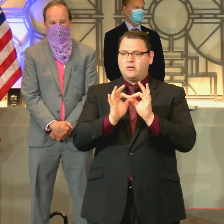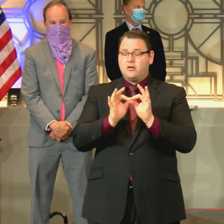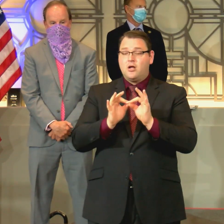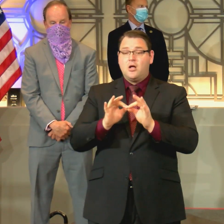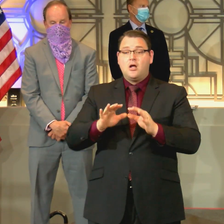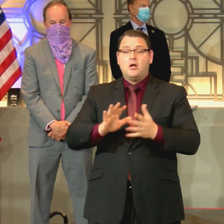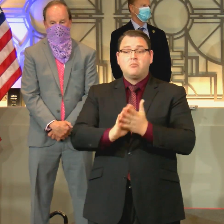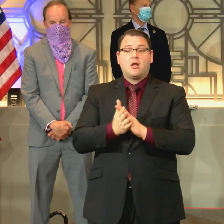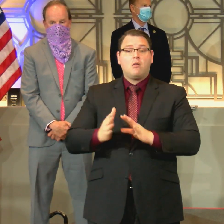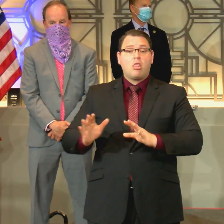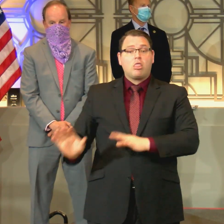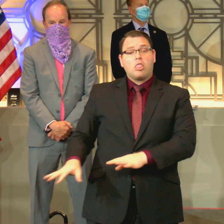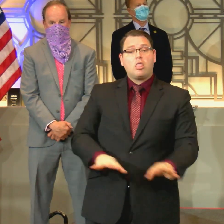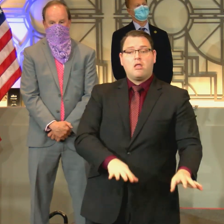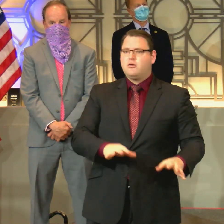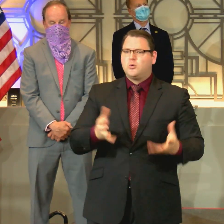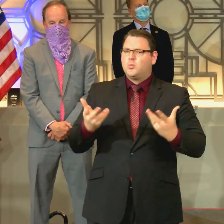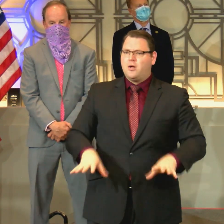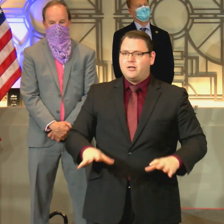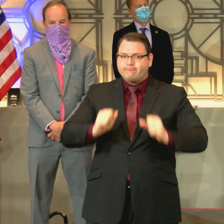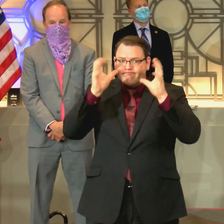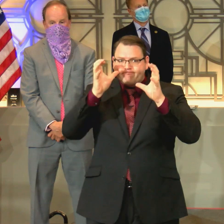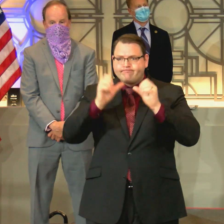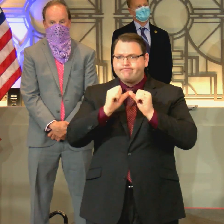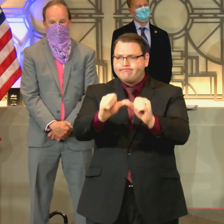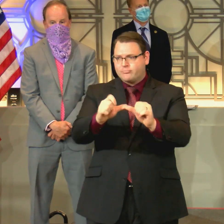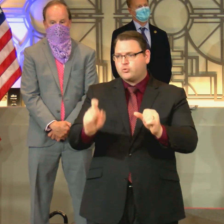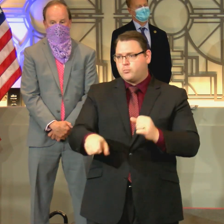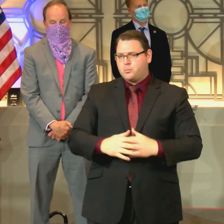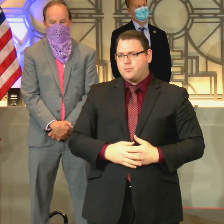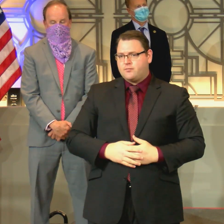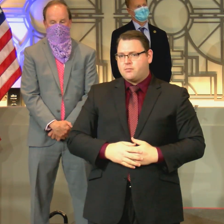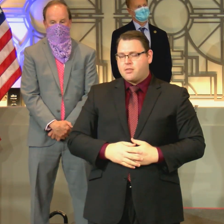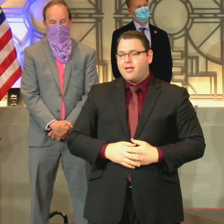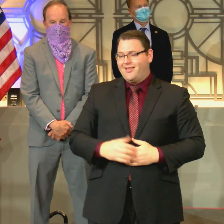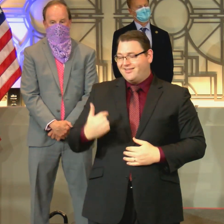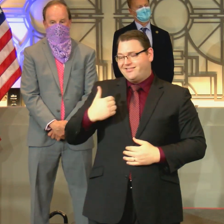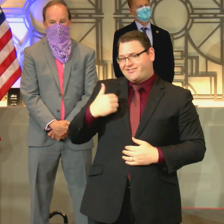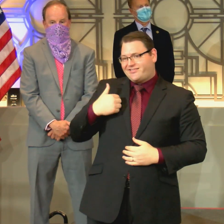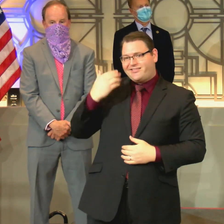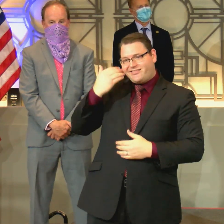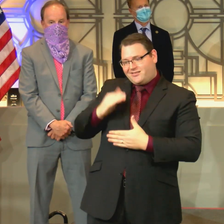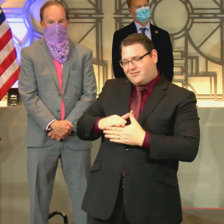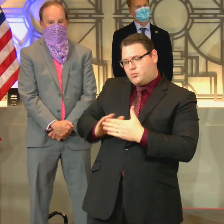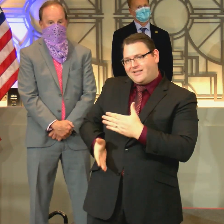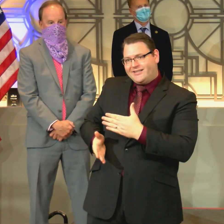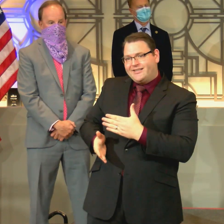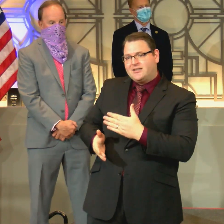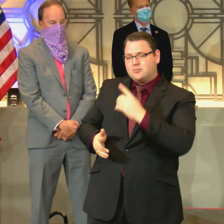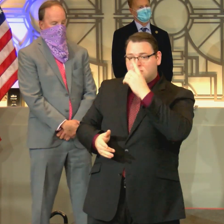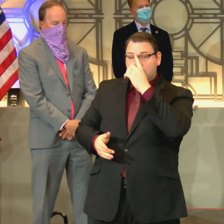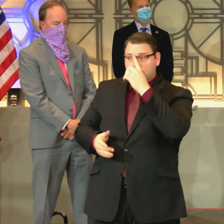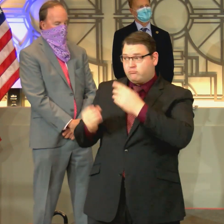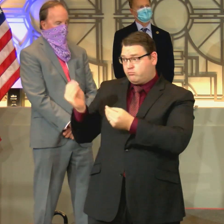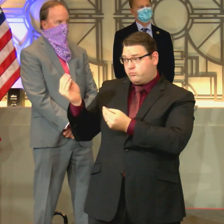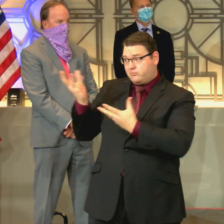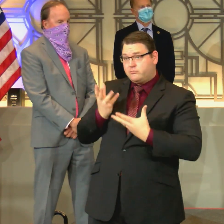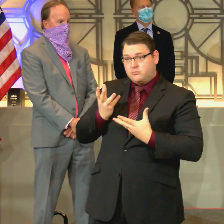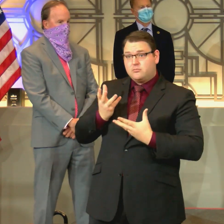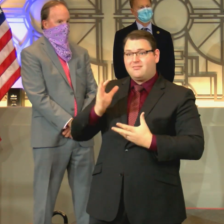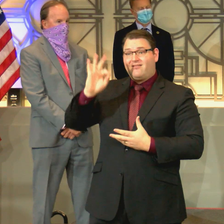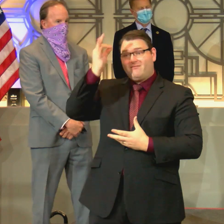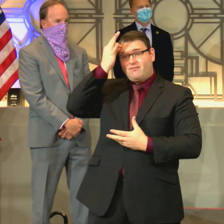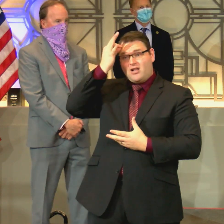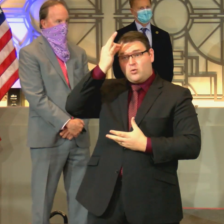know, over the weekend, we got word that our federal health partners would be pulling out